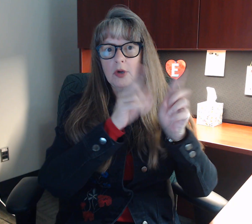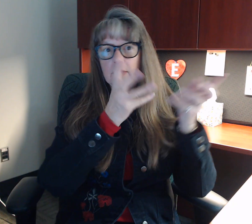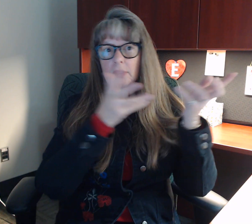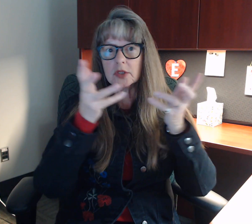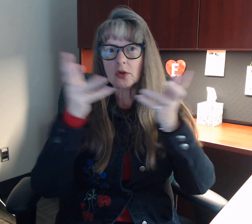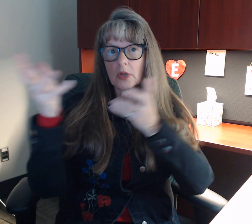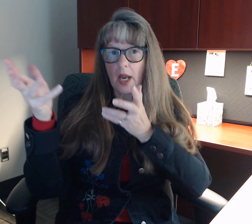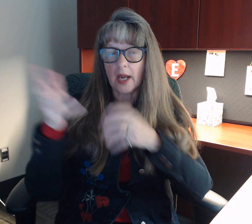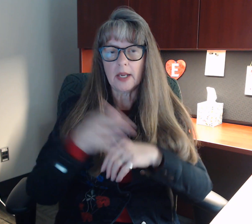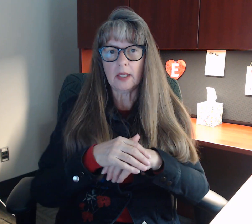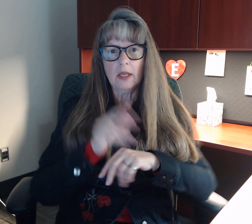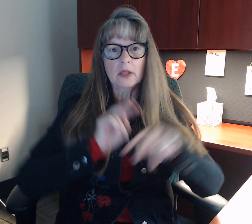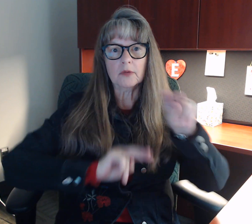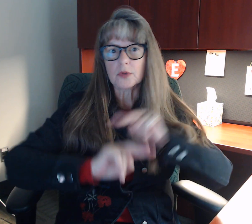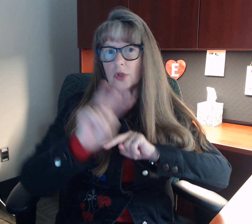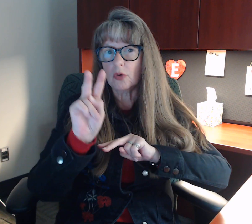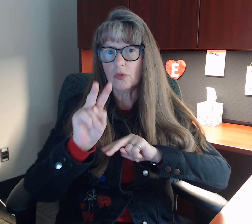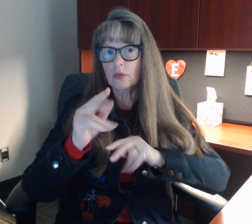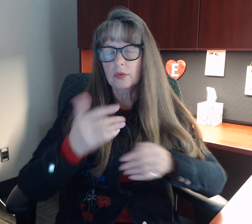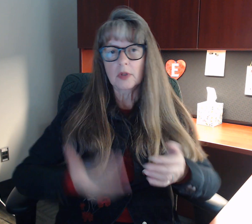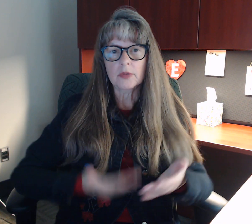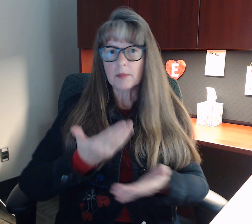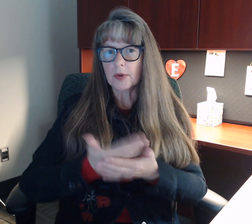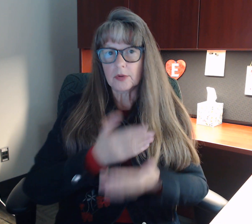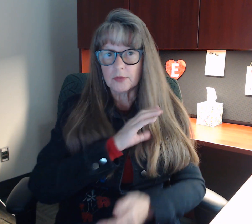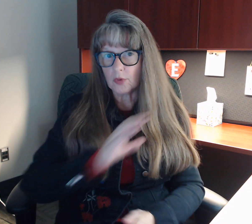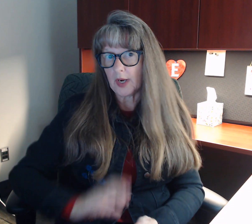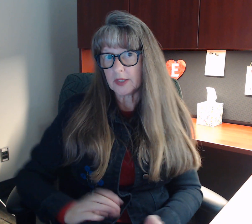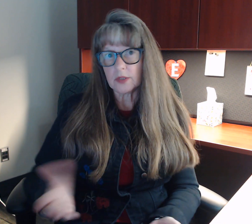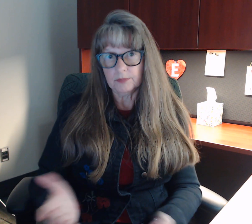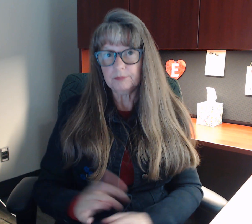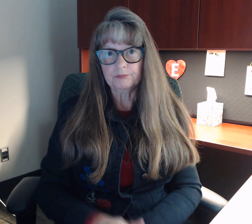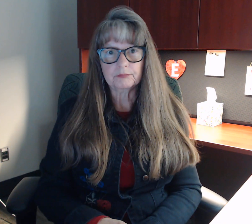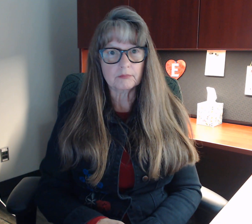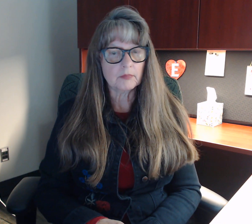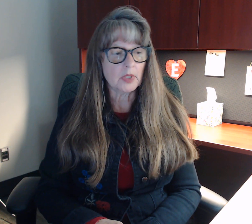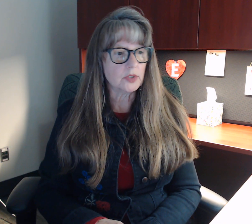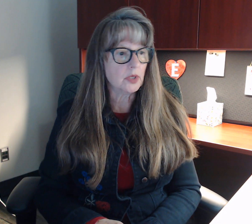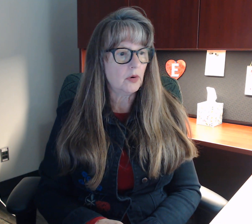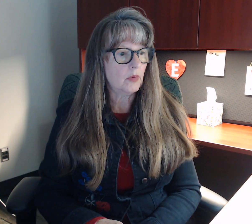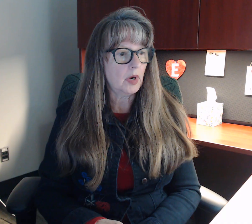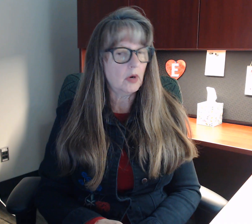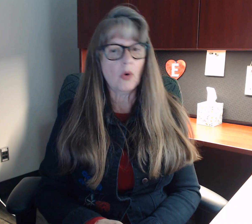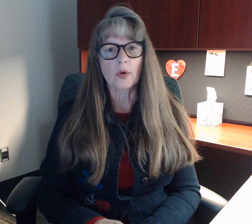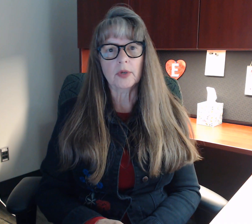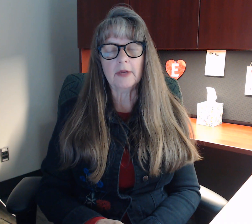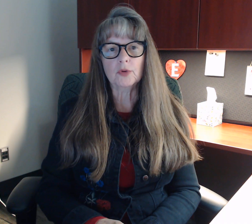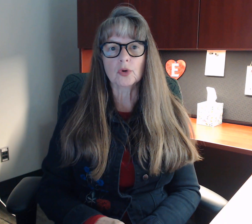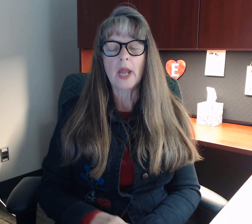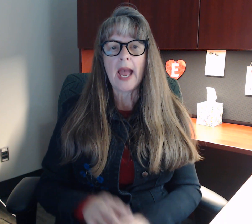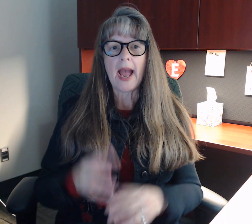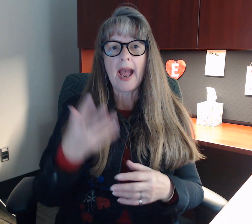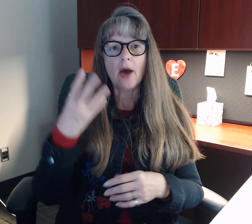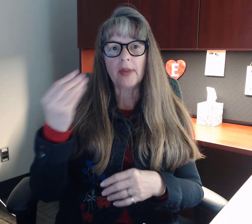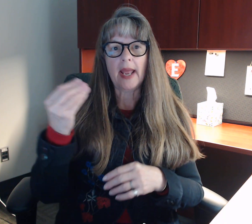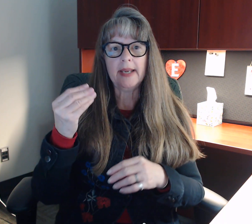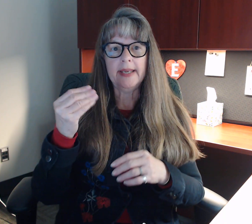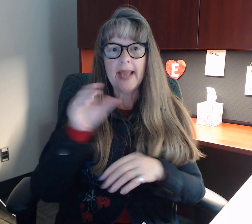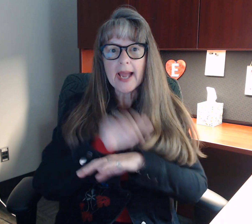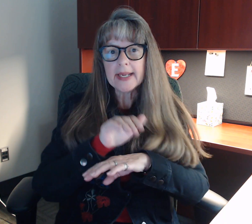the sky that foretold the birth of Christ. So, or if you're out at night and